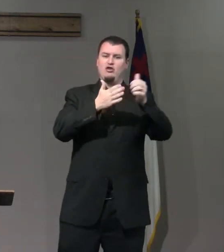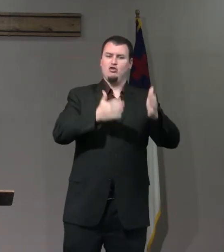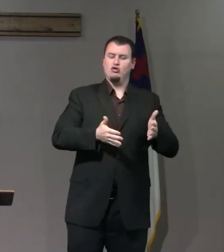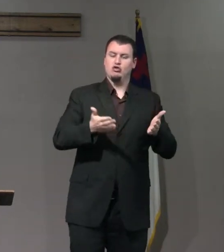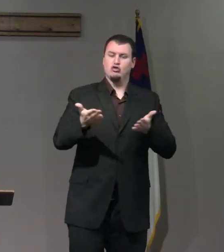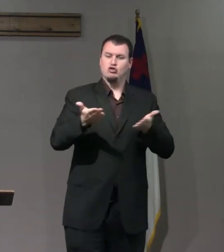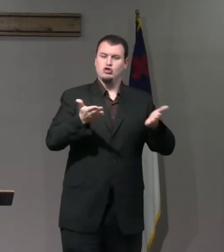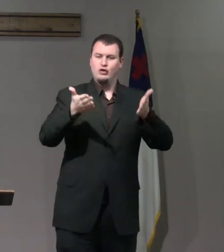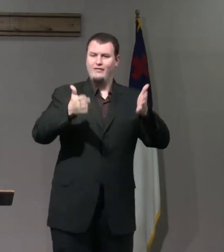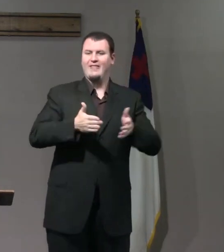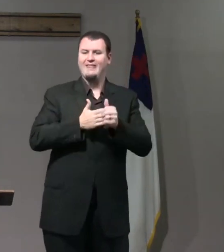and other servant leaders.